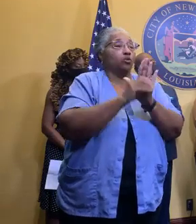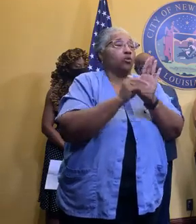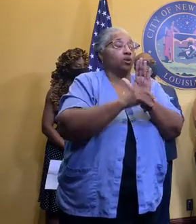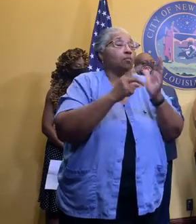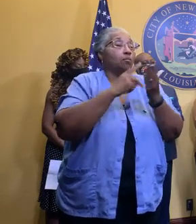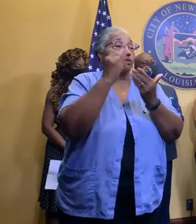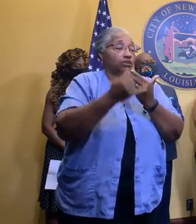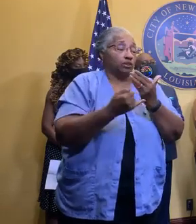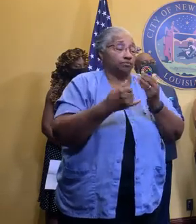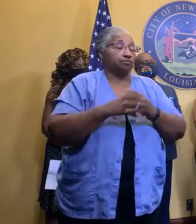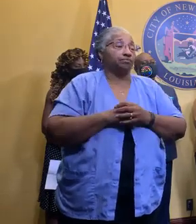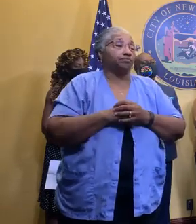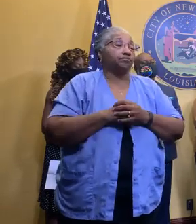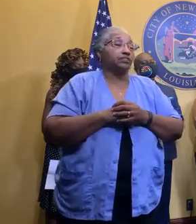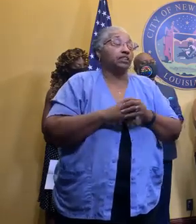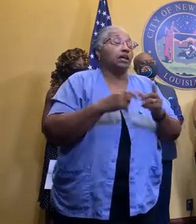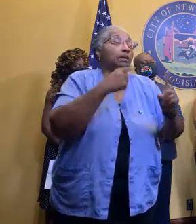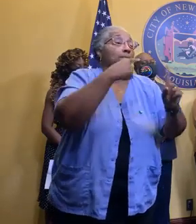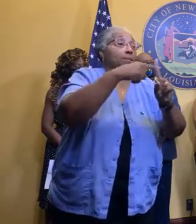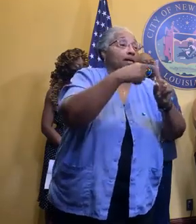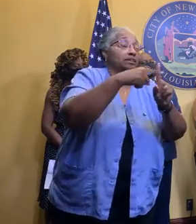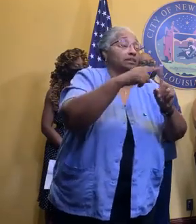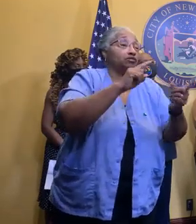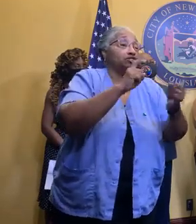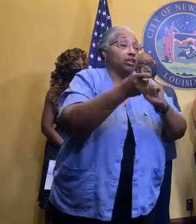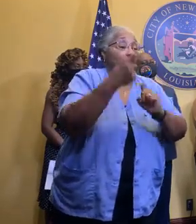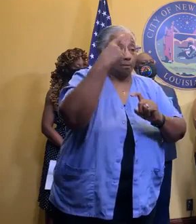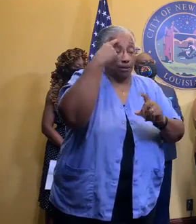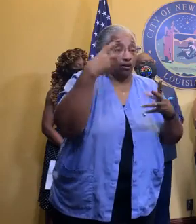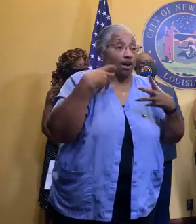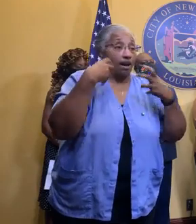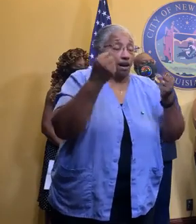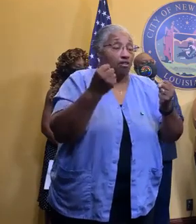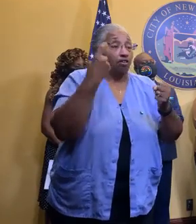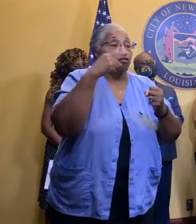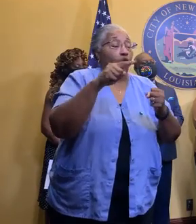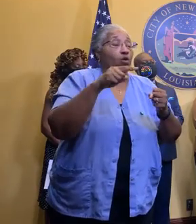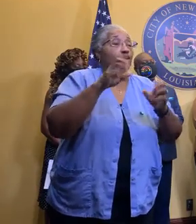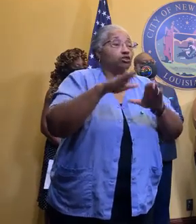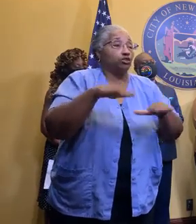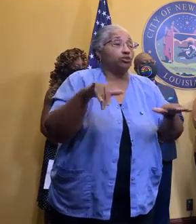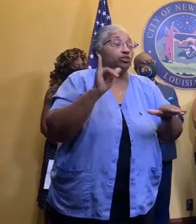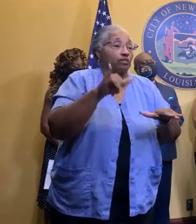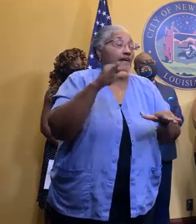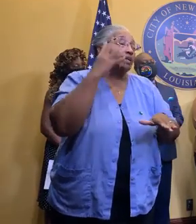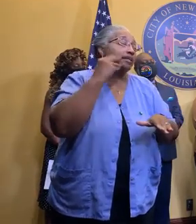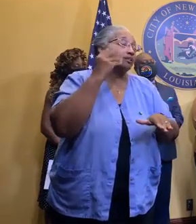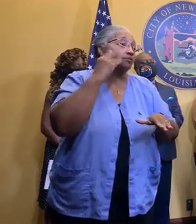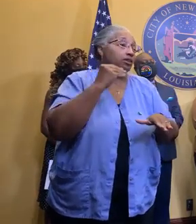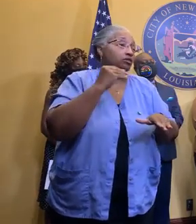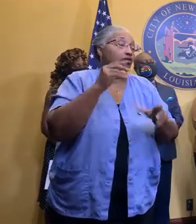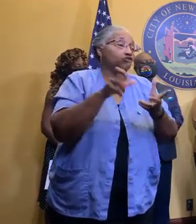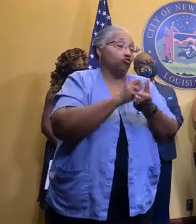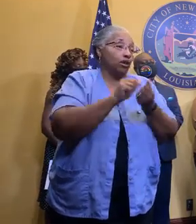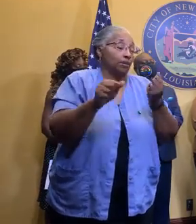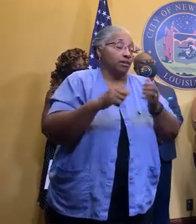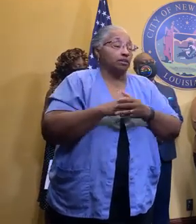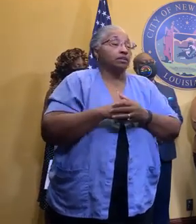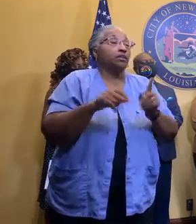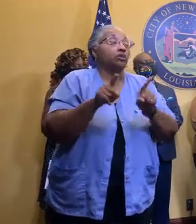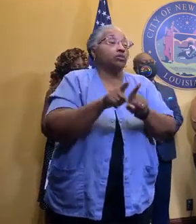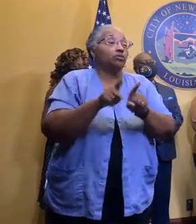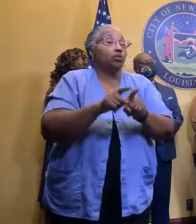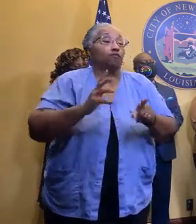are as follows. Positive change in the mental health status of traumatized children as a result of trauma-informed education and